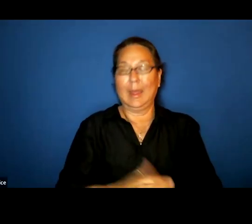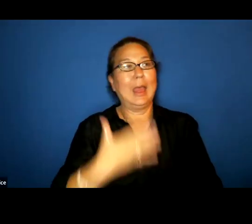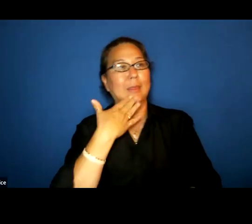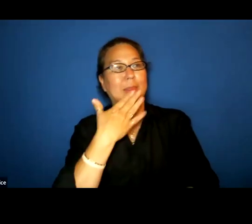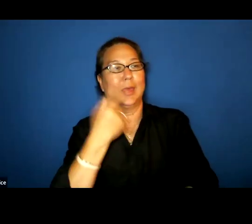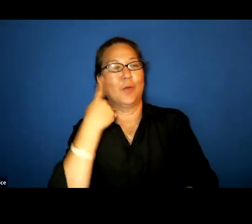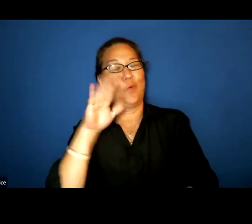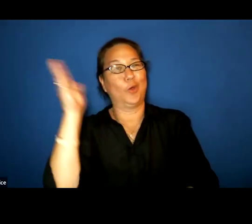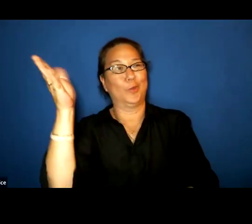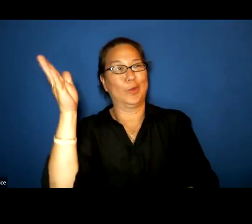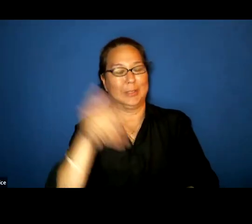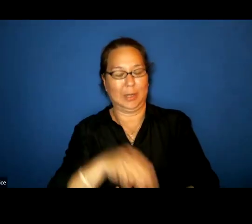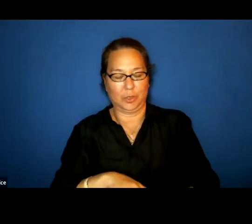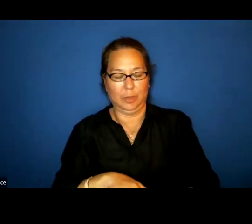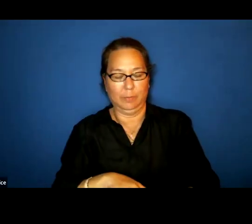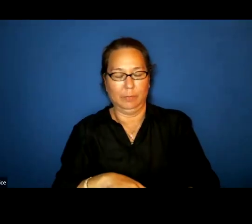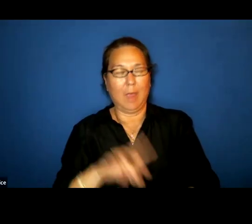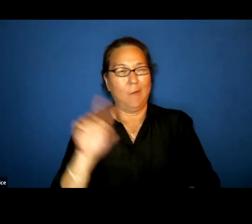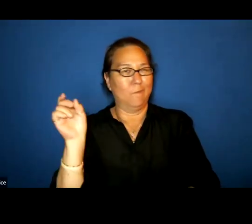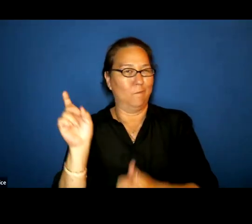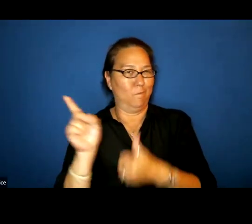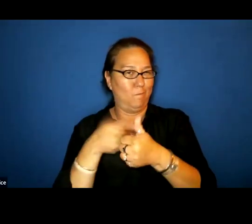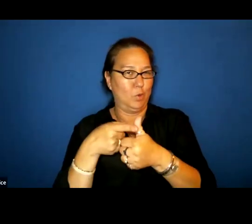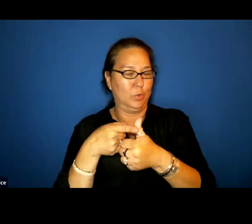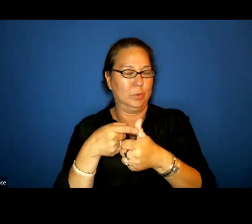First, I have a question regarding,